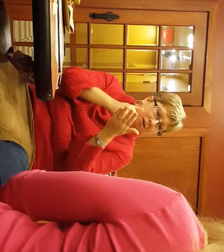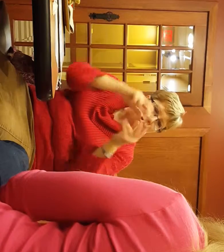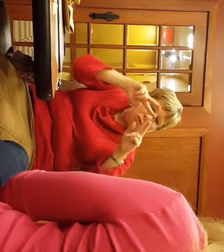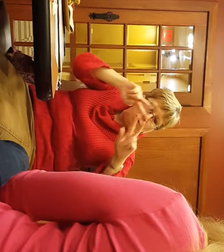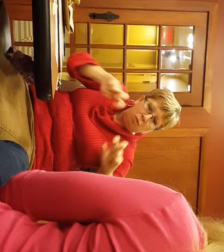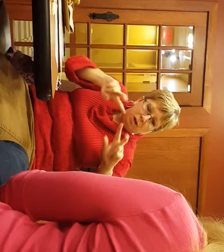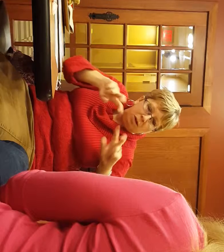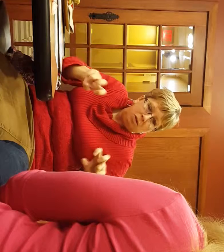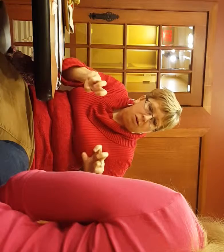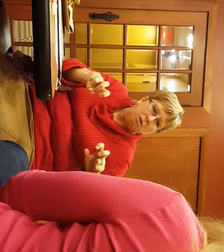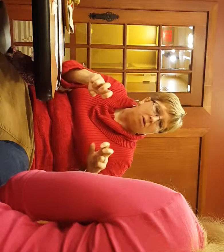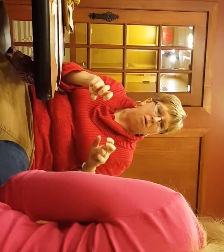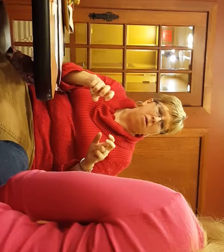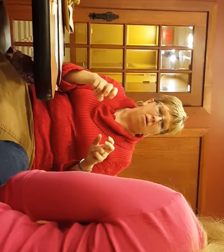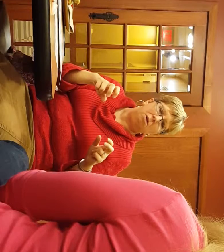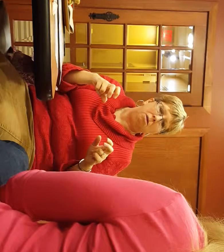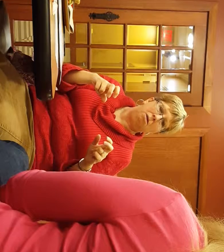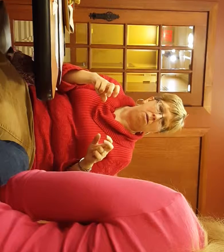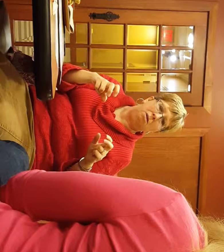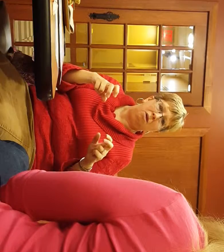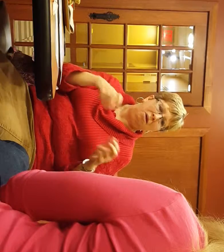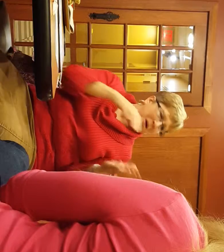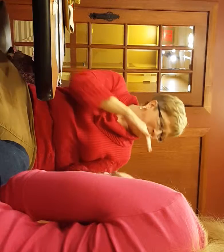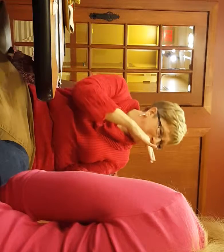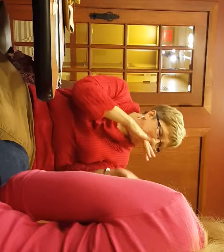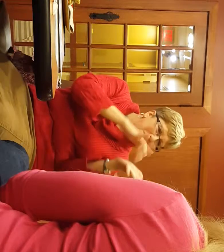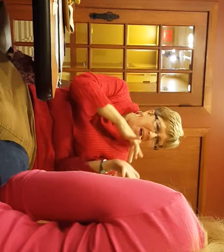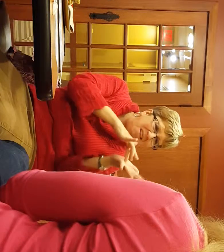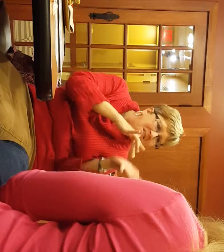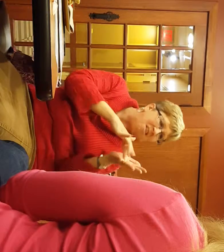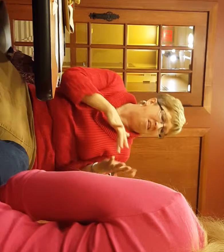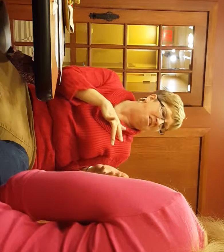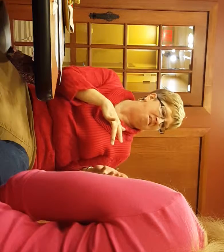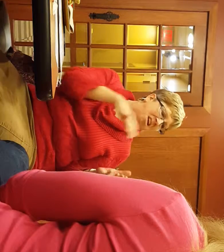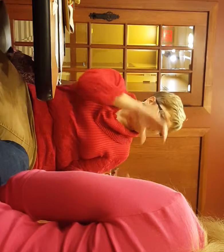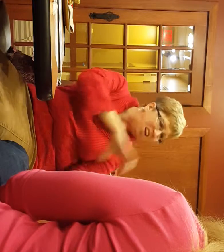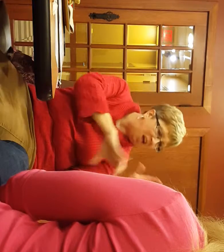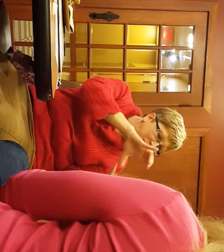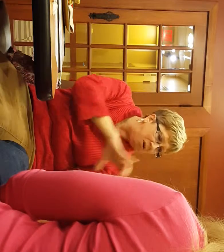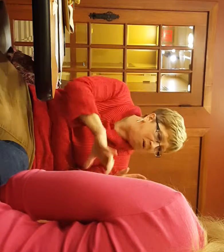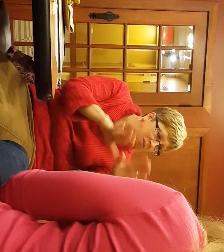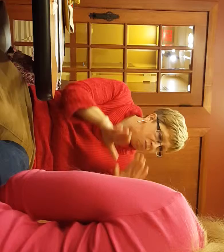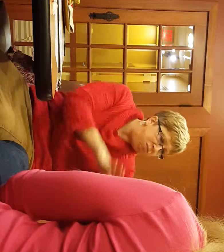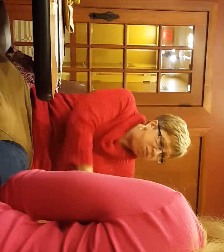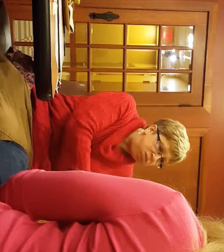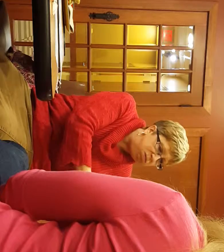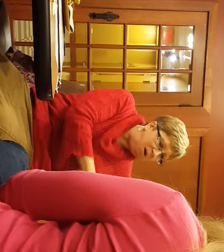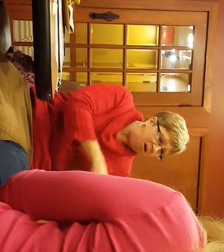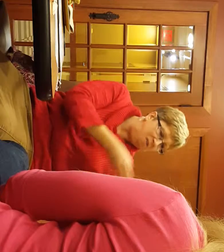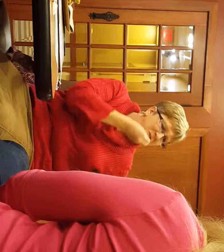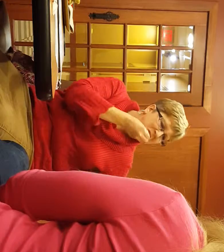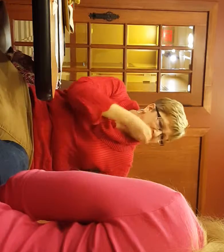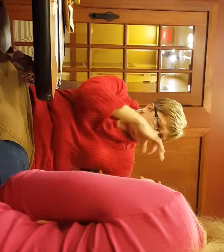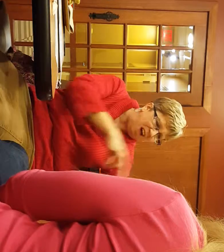use instead of always reaching for something chemical related or something with food dyes in it and things that would irritate them?